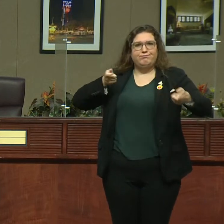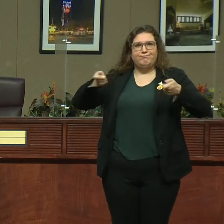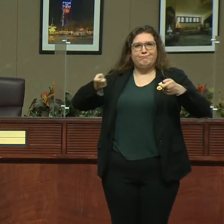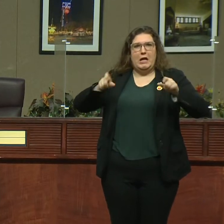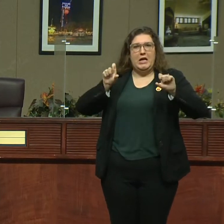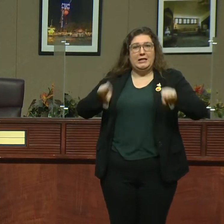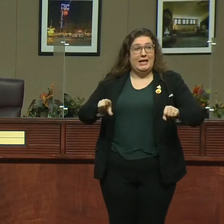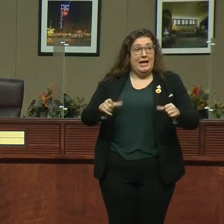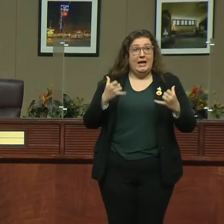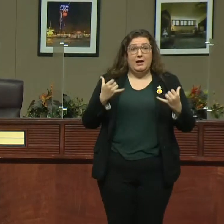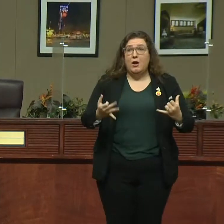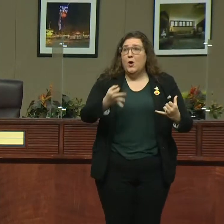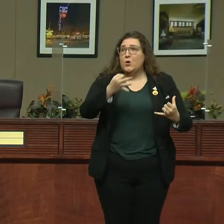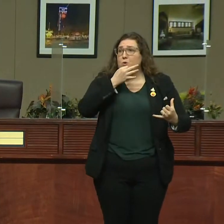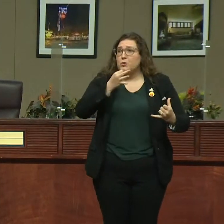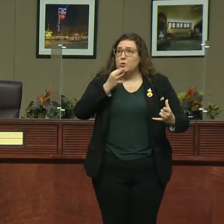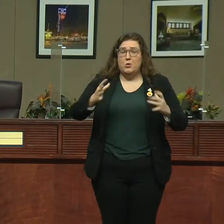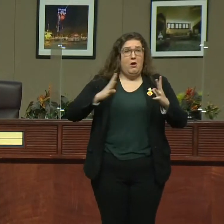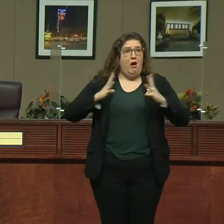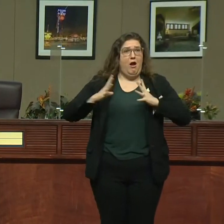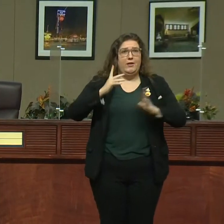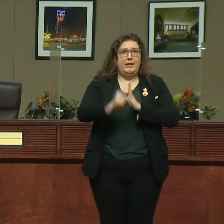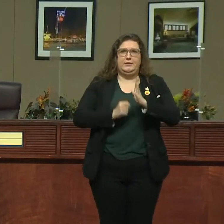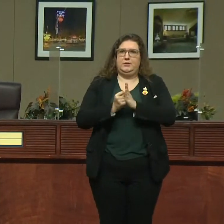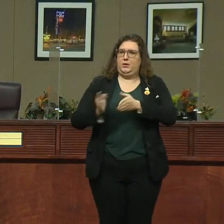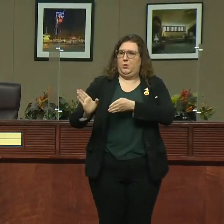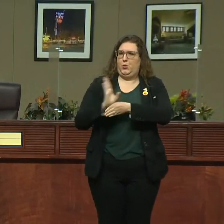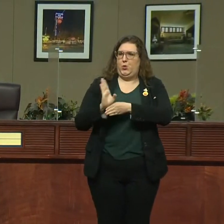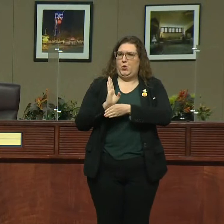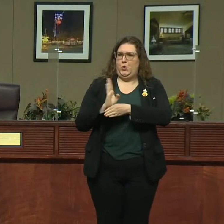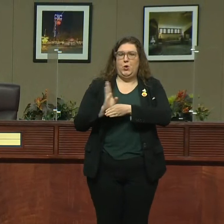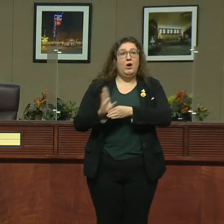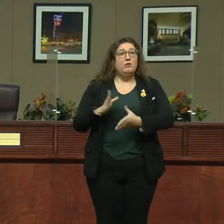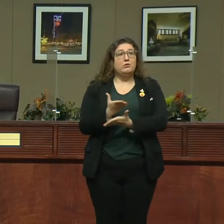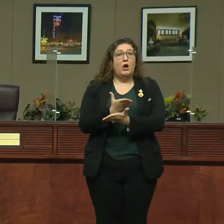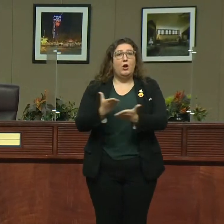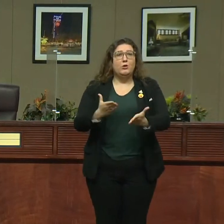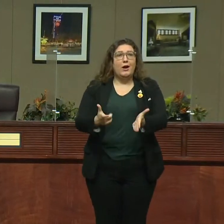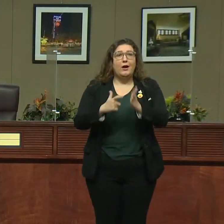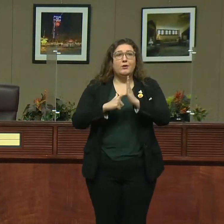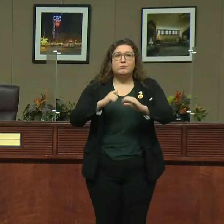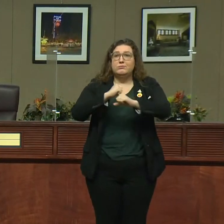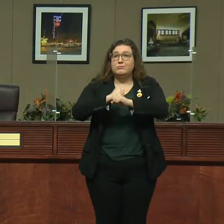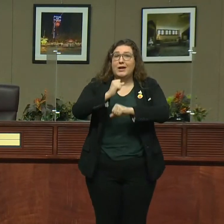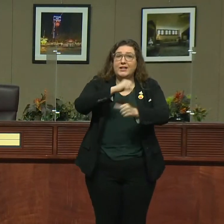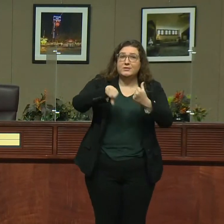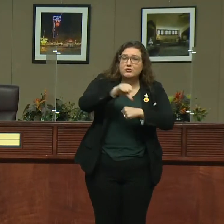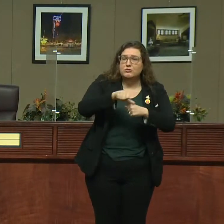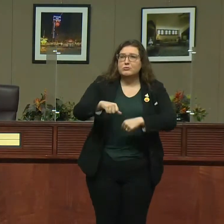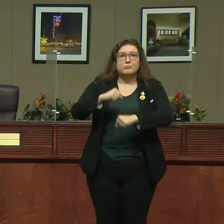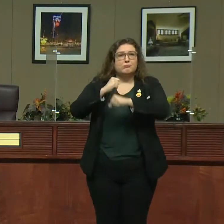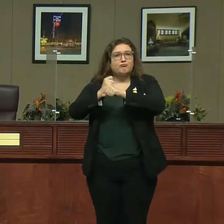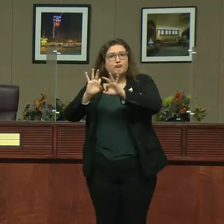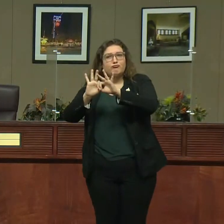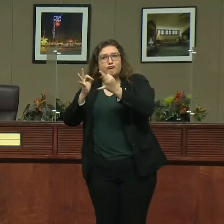busy holiday season, we have to continue to do this as a community to protect each other, to protect our family's health and the health of our